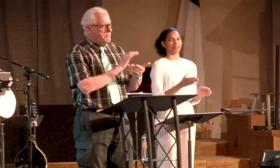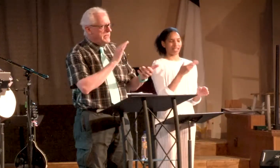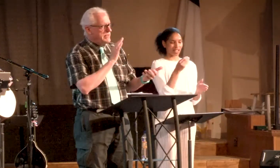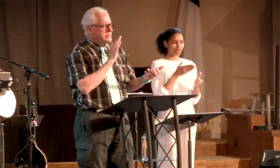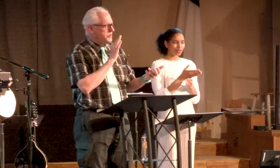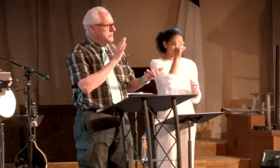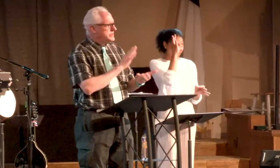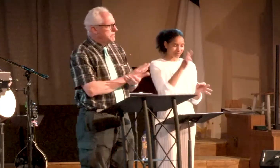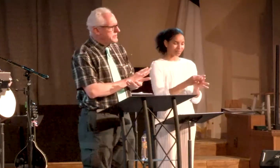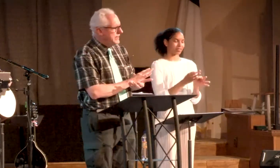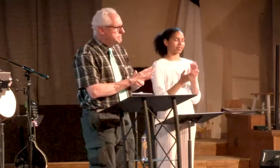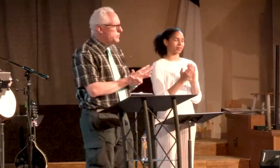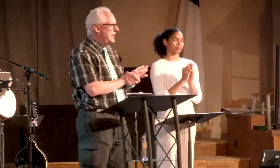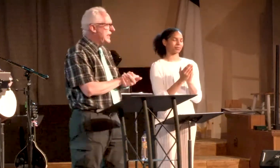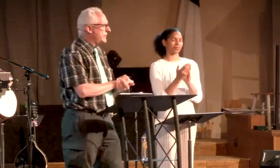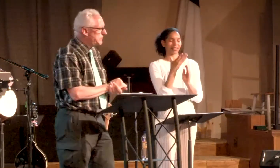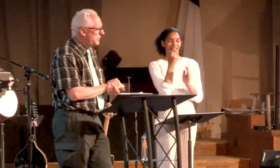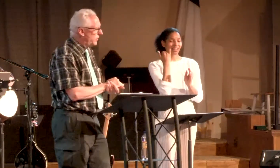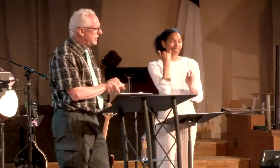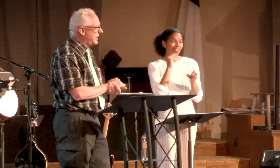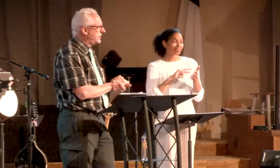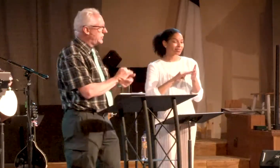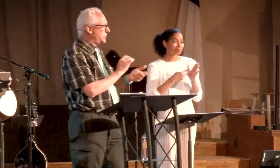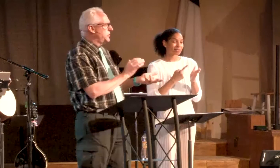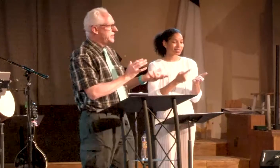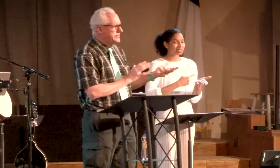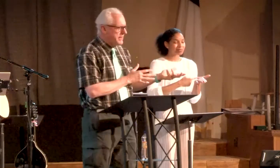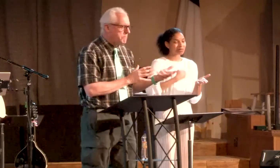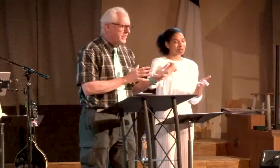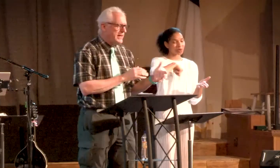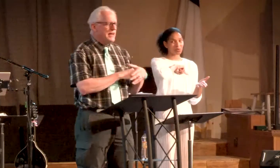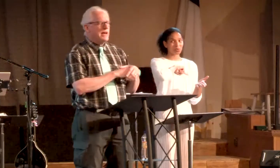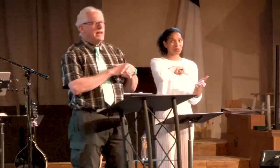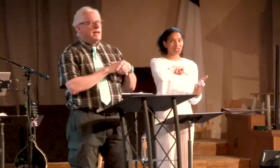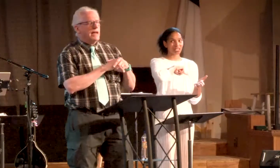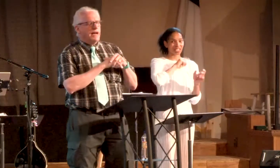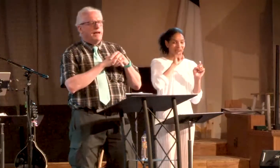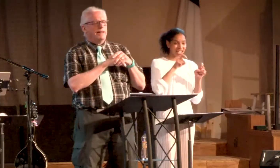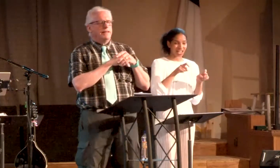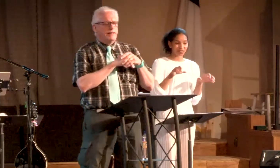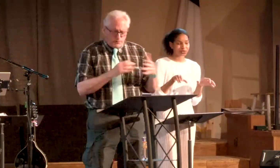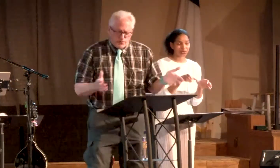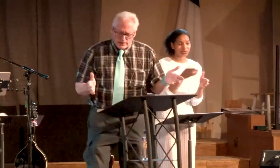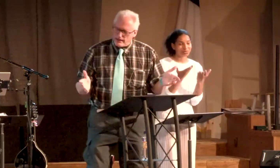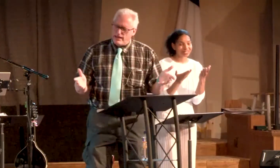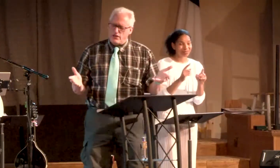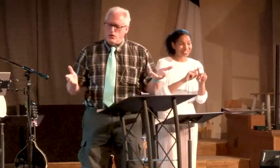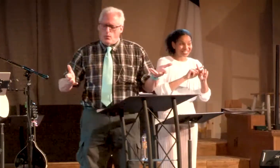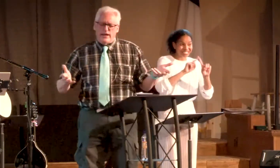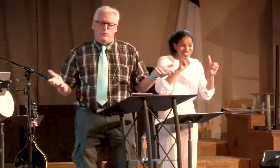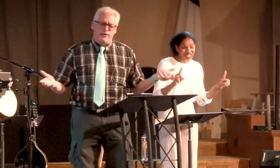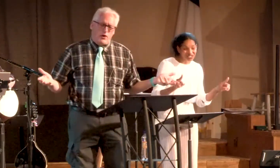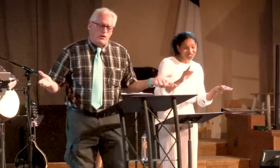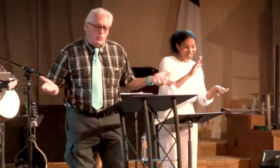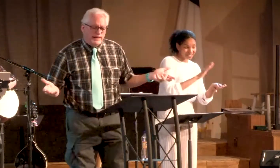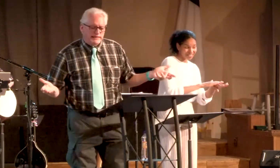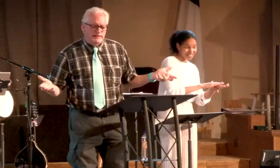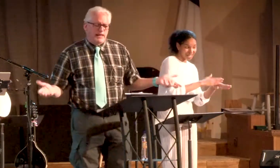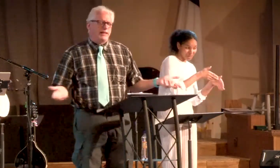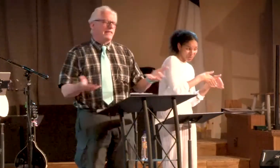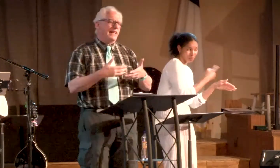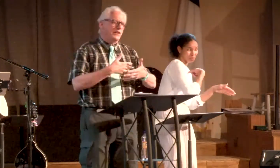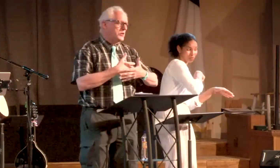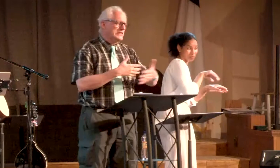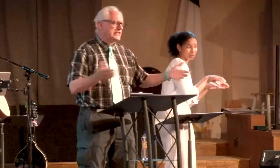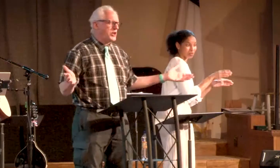And if it means, Lord, sometimes we have to be willing to do something differently than the way we've always